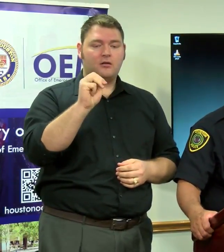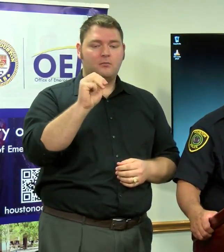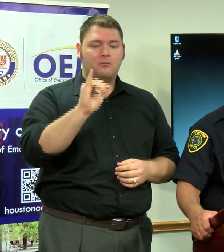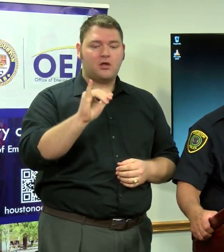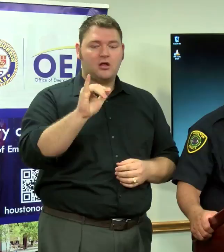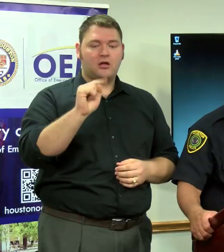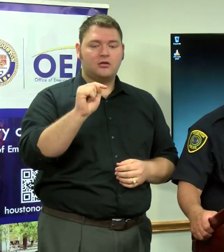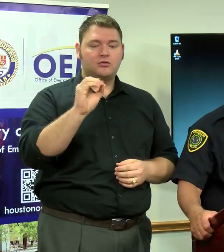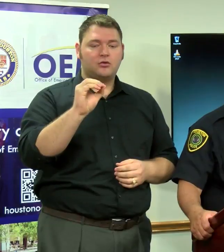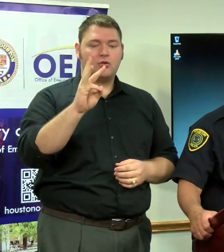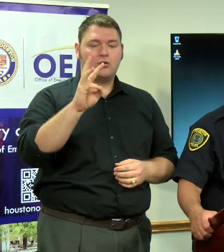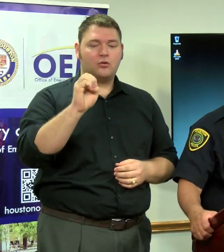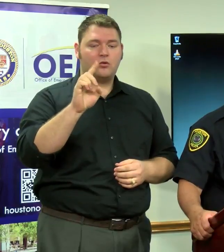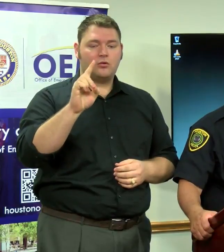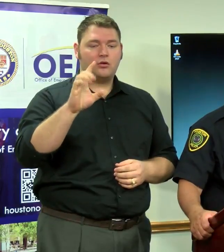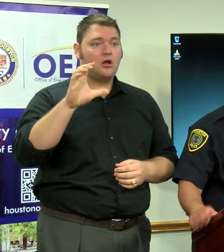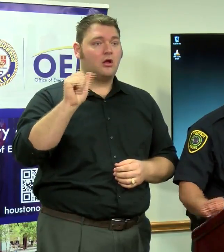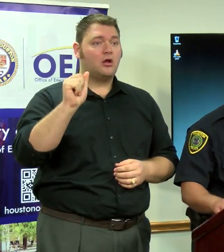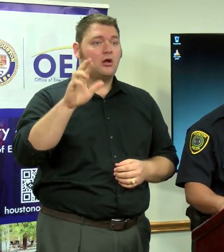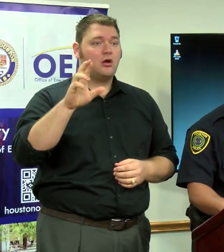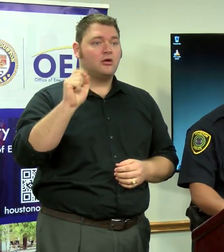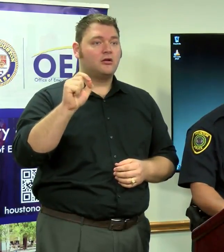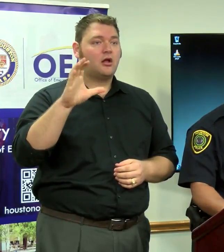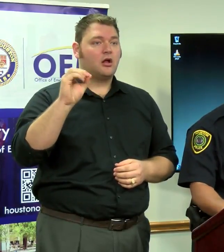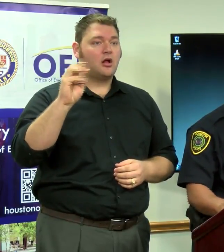findmytowedcar.com, or call